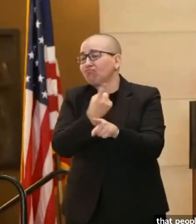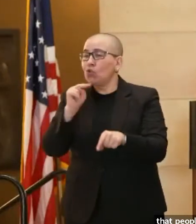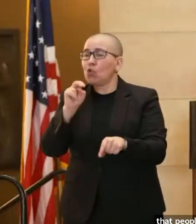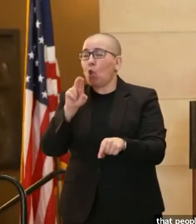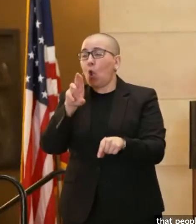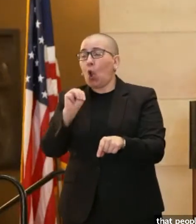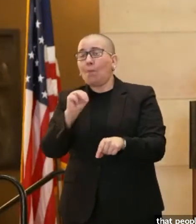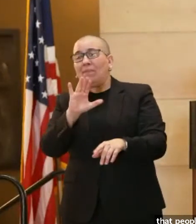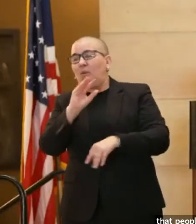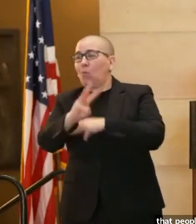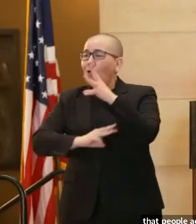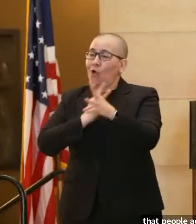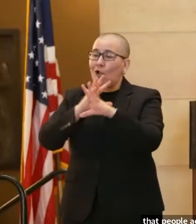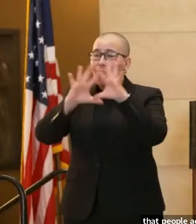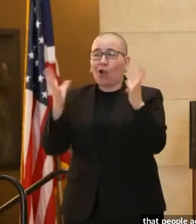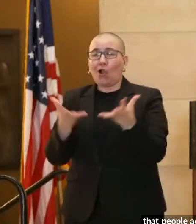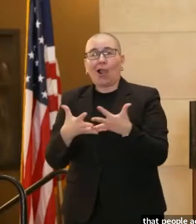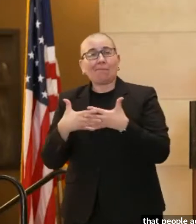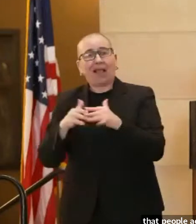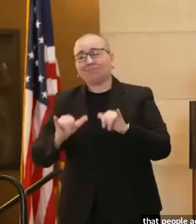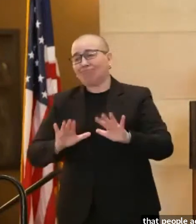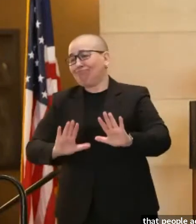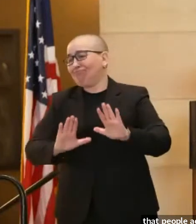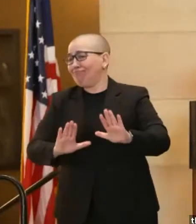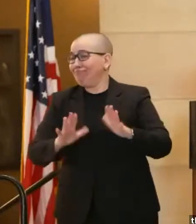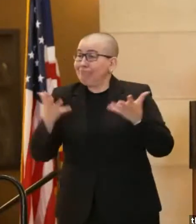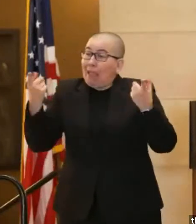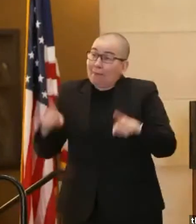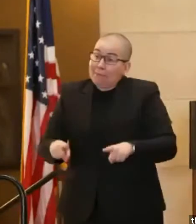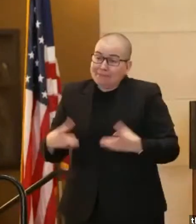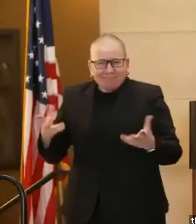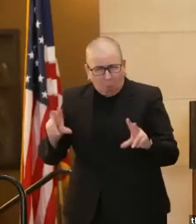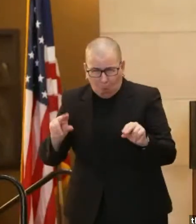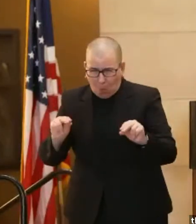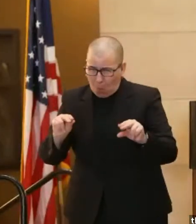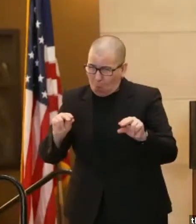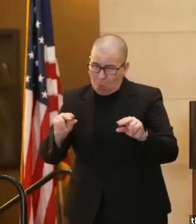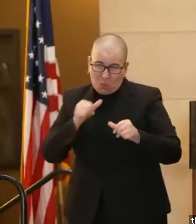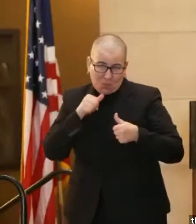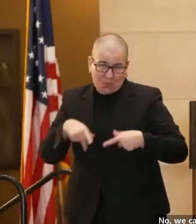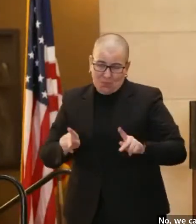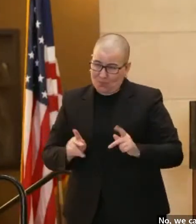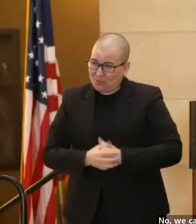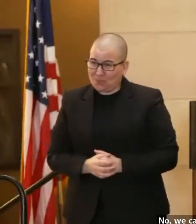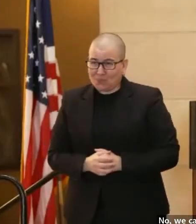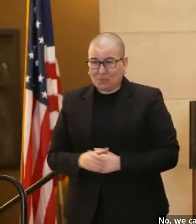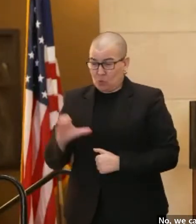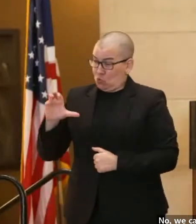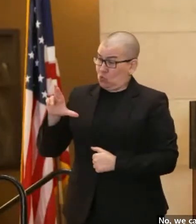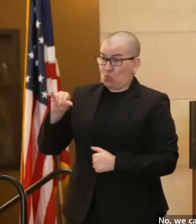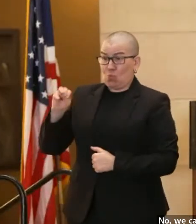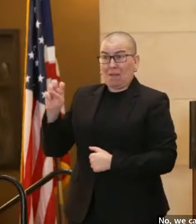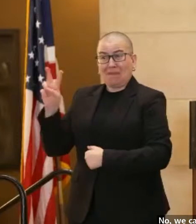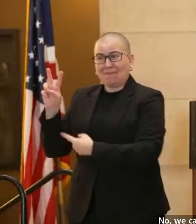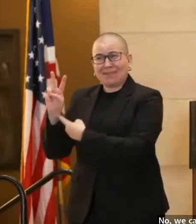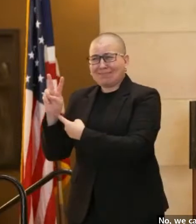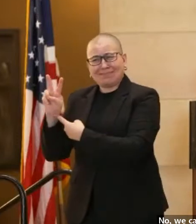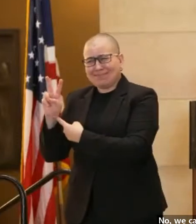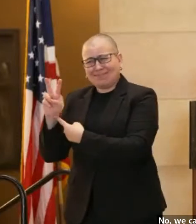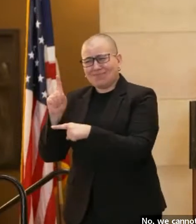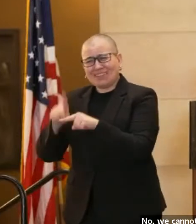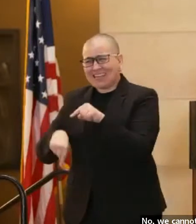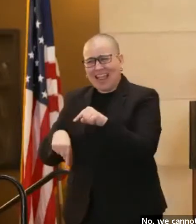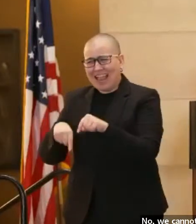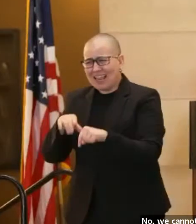in 2024. No, we cannot ask crime victim survivors to climb insurmountable mountains